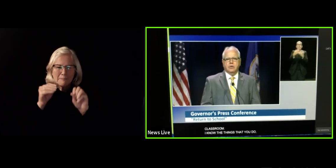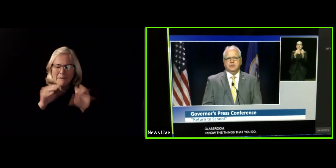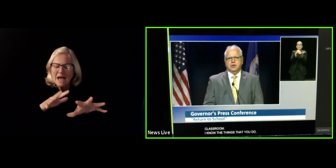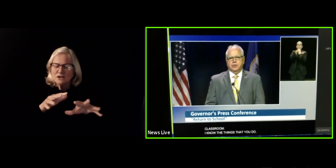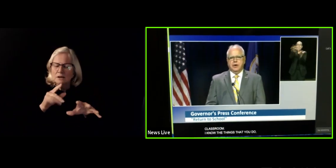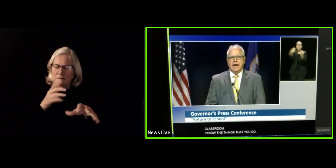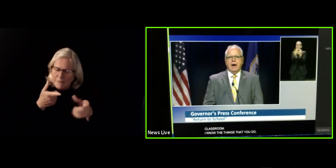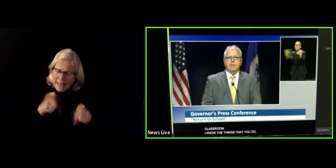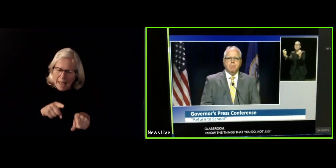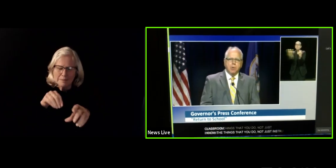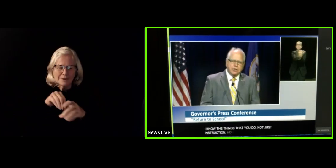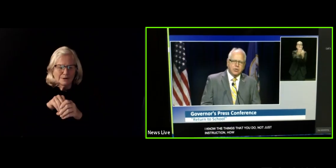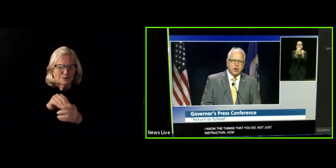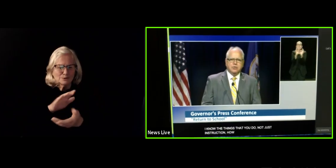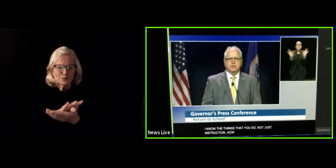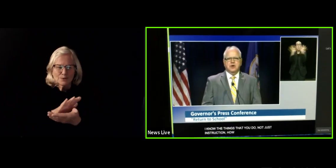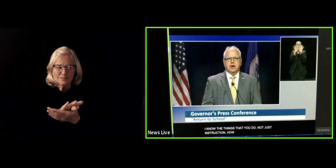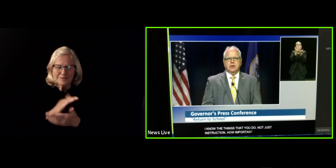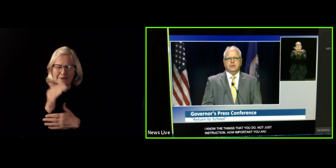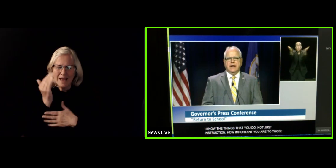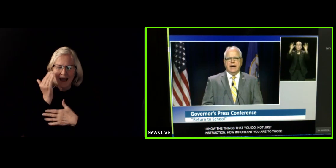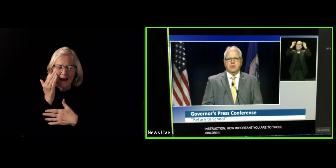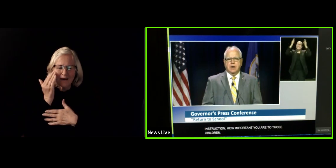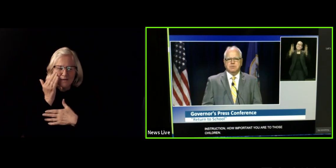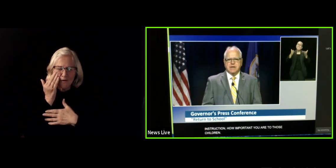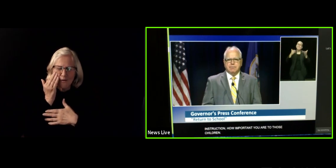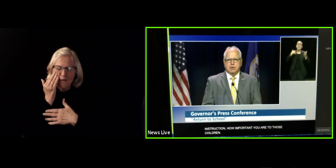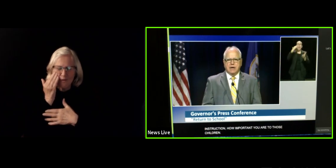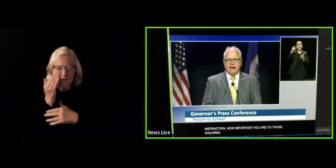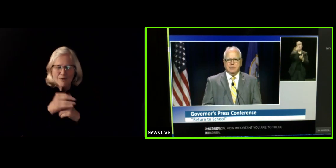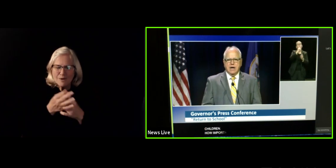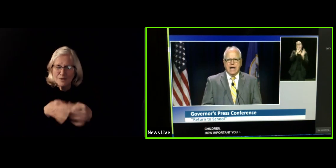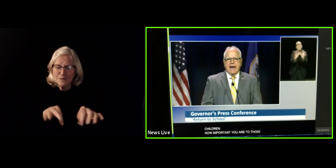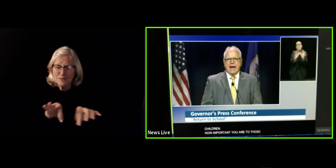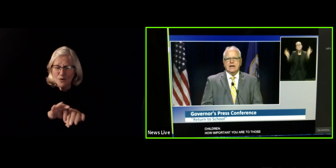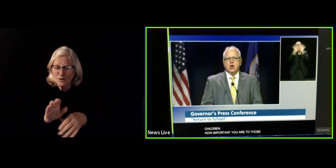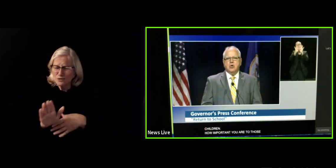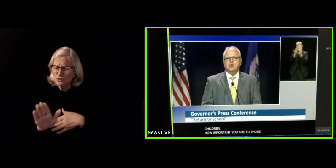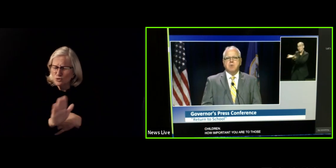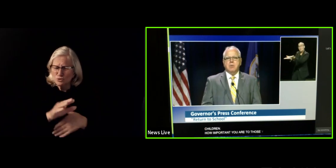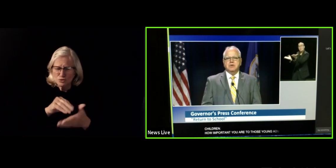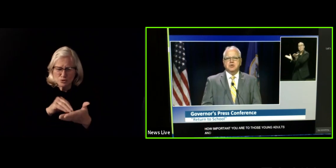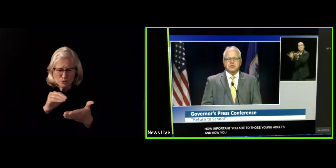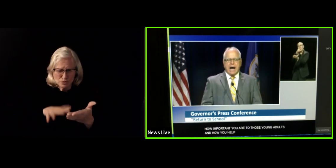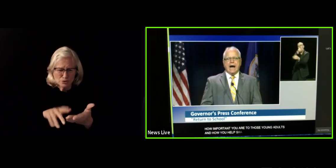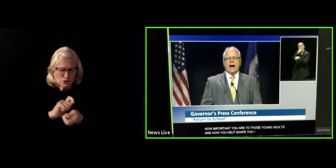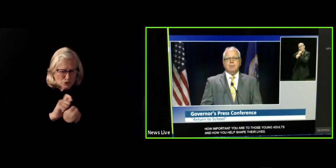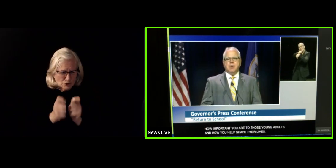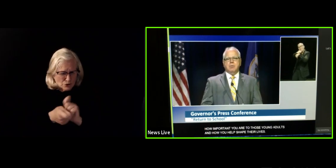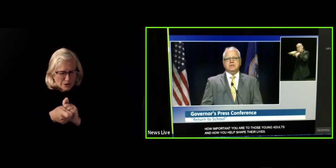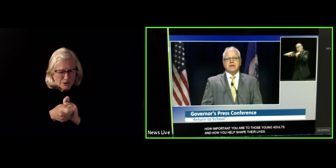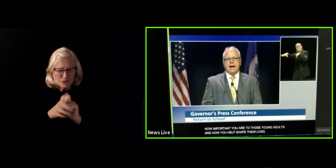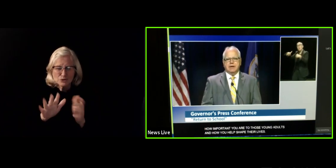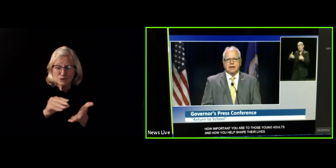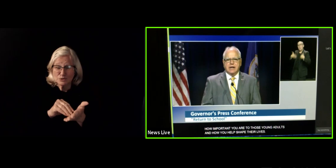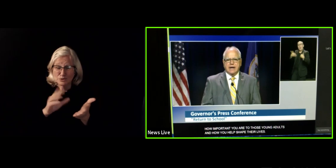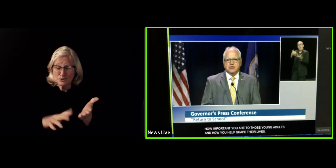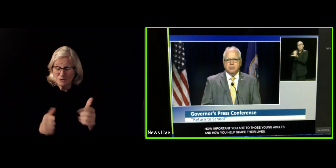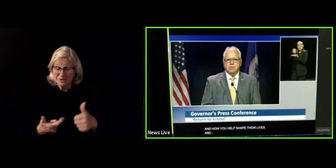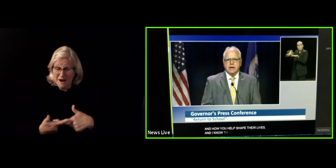to those children, how important you are to those young adults, and how you help shape their lives. And I know those moments, those aha moments that happen